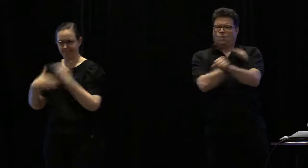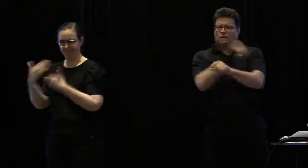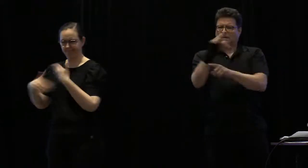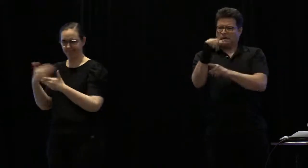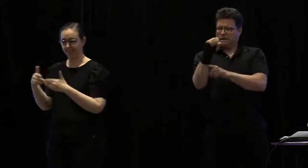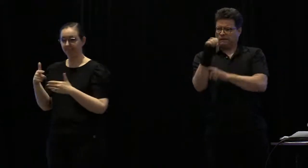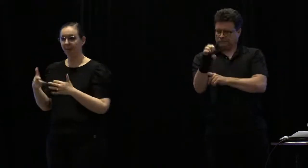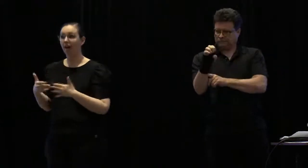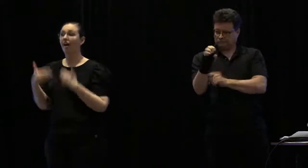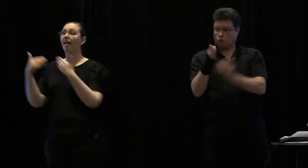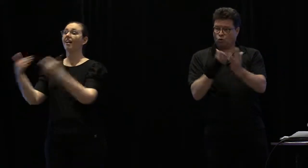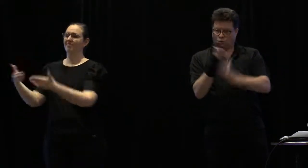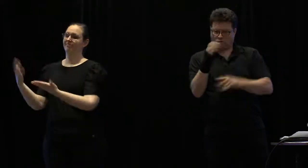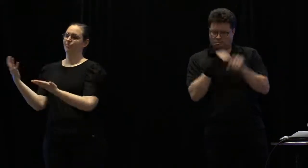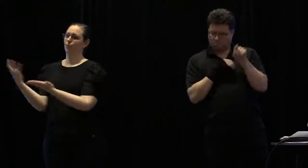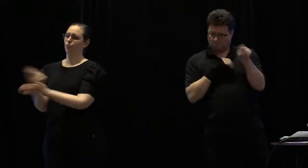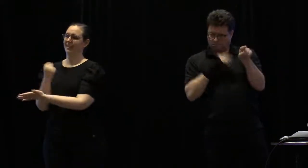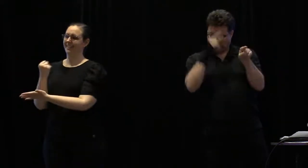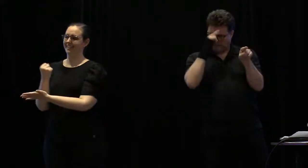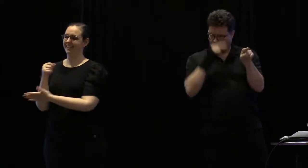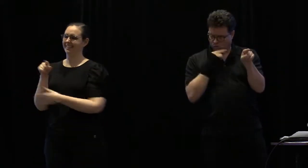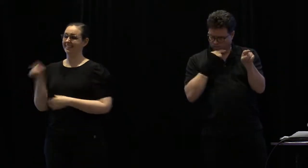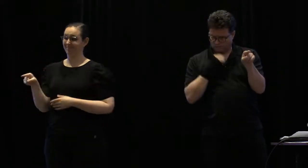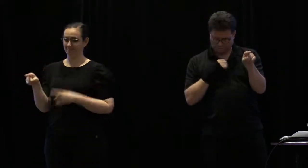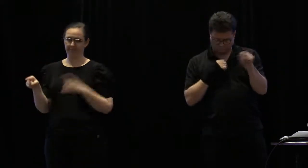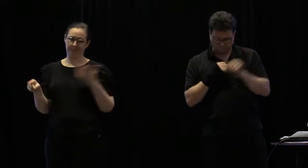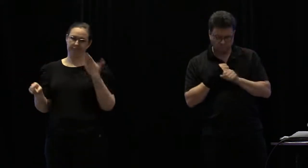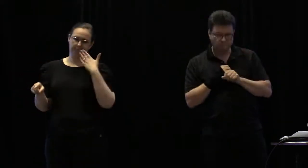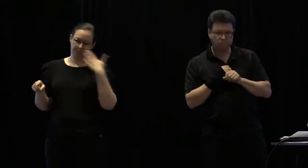was extremely beneficial, and in the end,